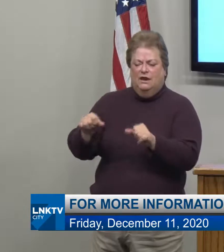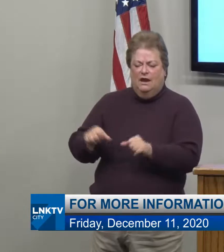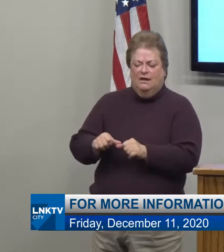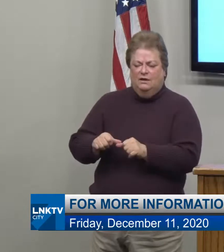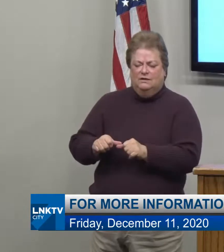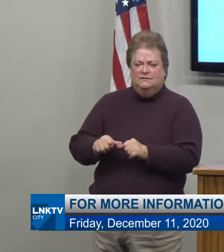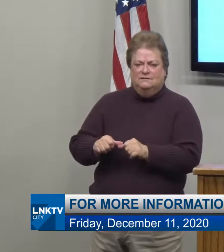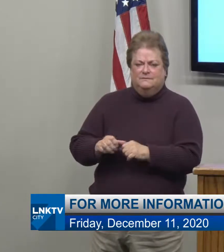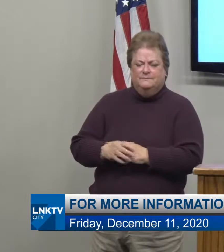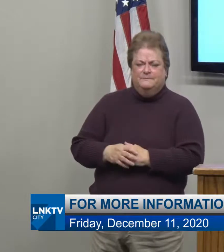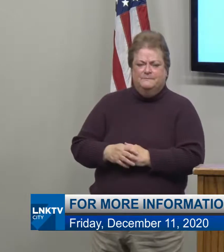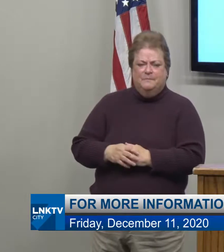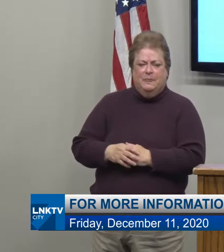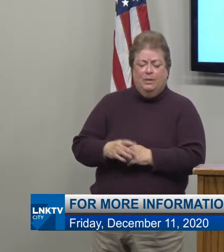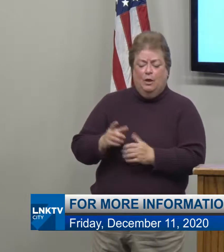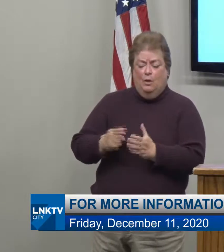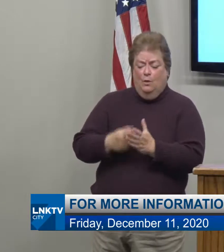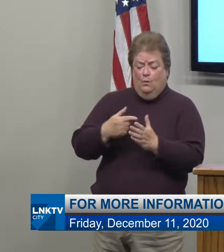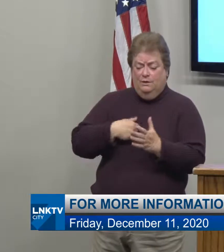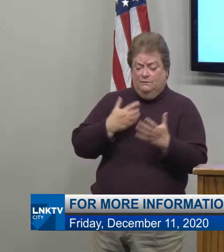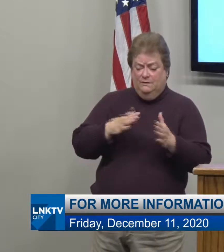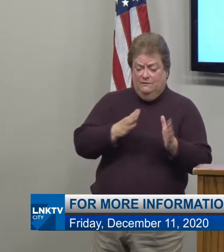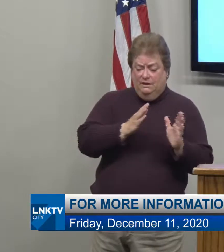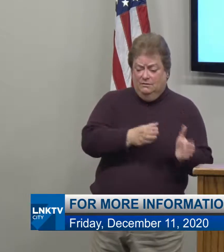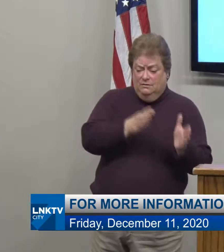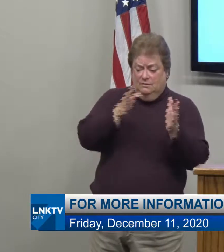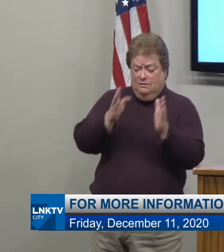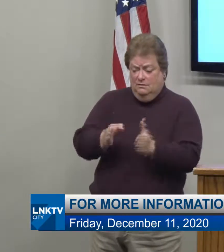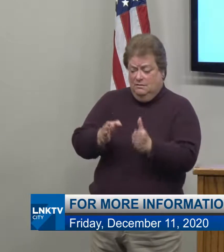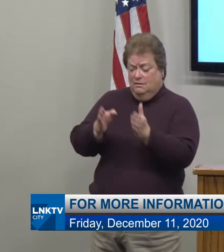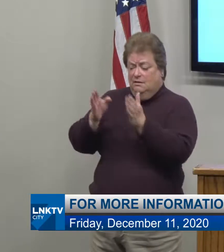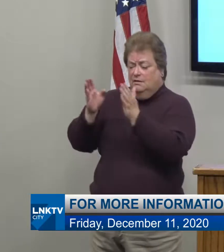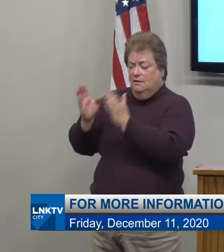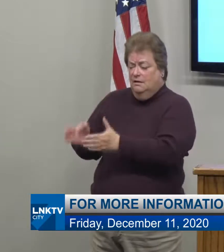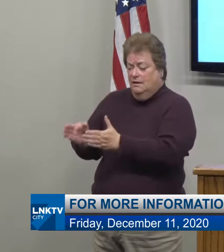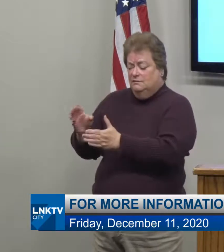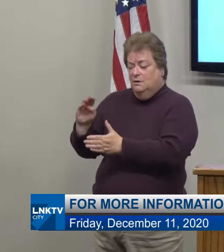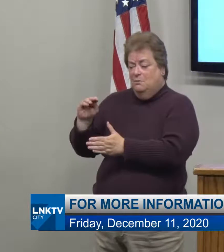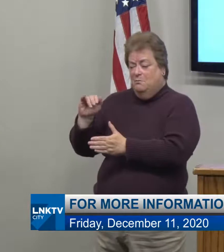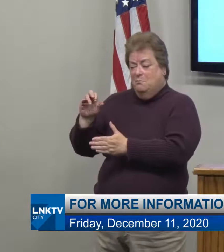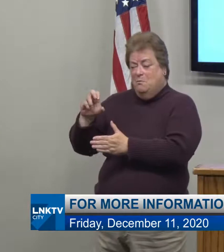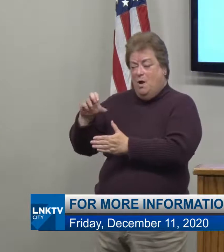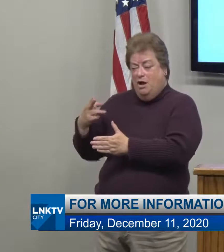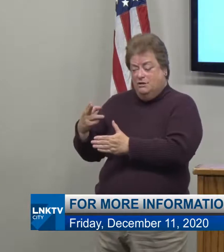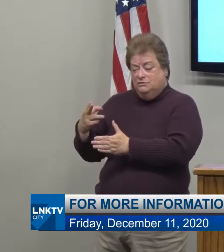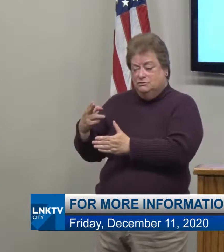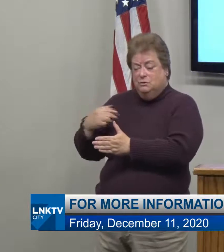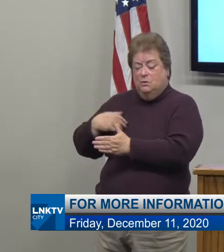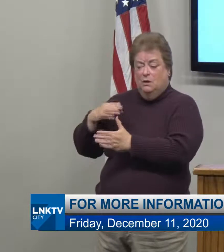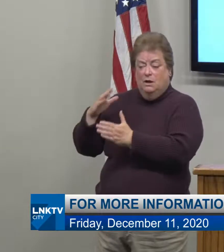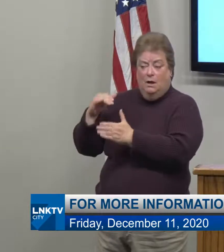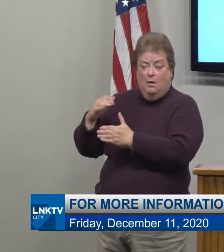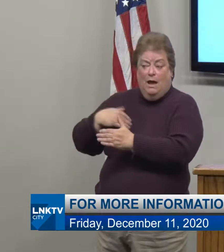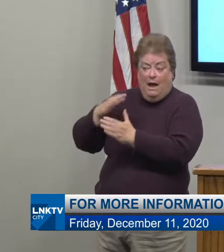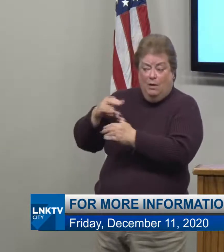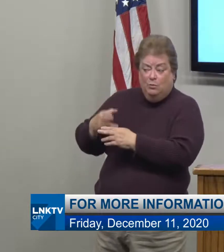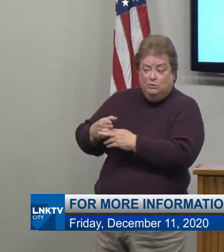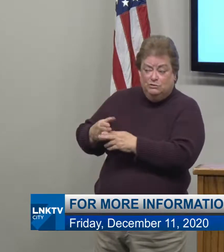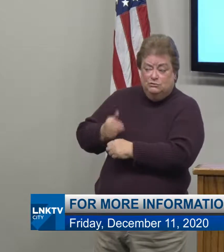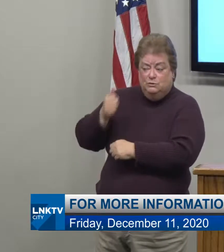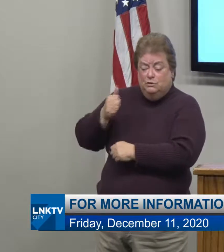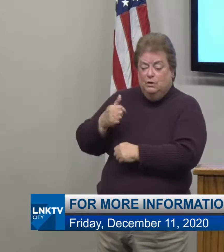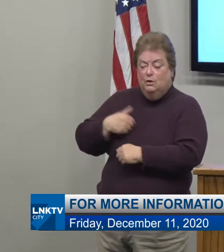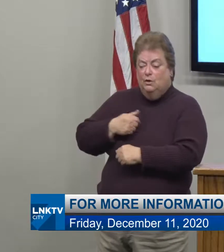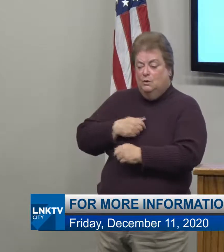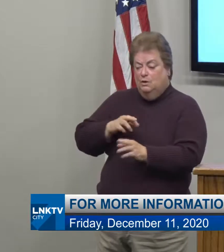Jared. And once we get through those, so maybe March, I'm hoping sooner, we're going to be ready to